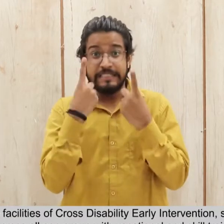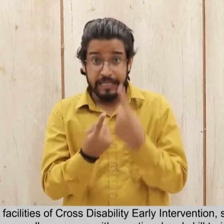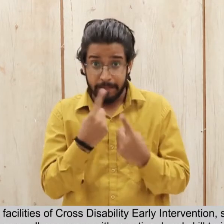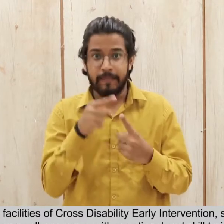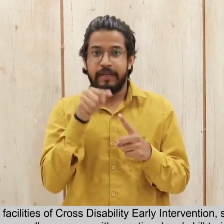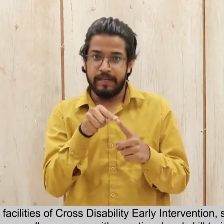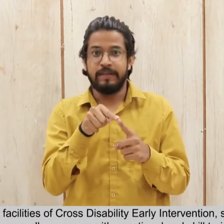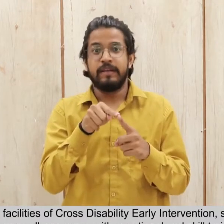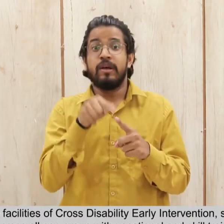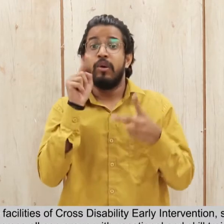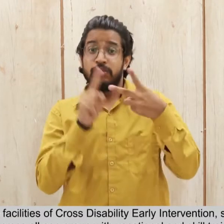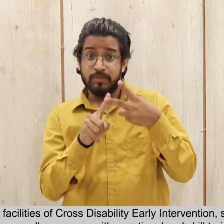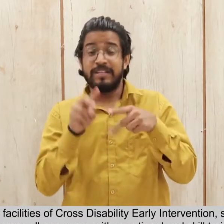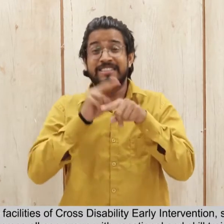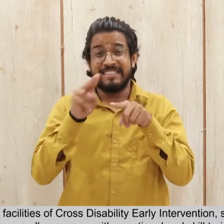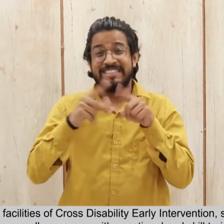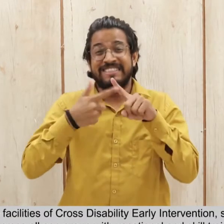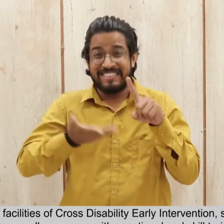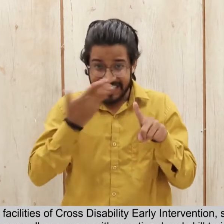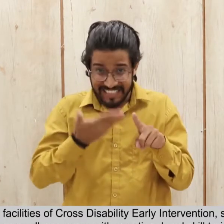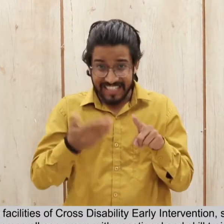rehabilitation services across all age groups, with